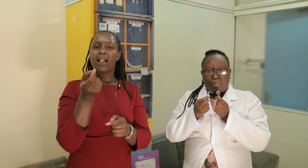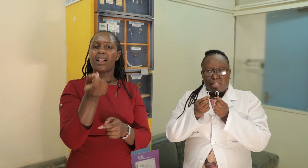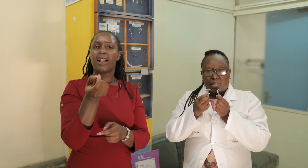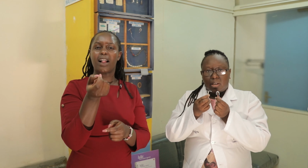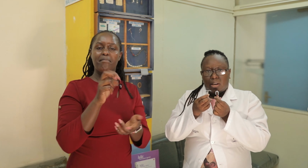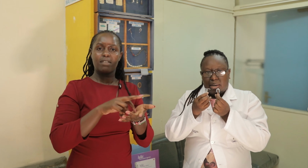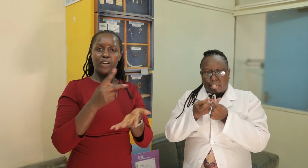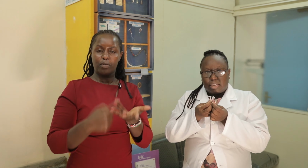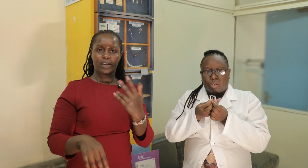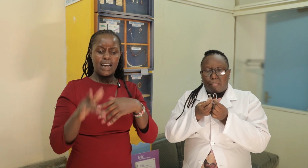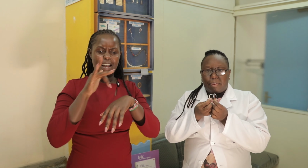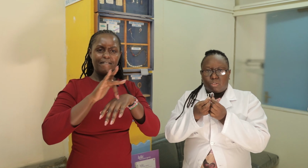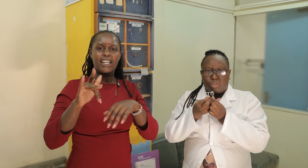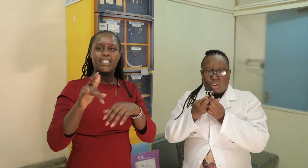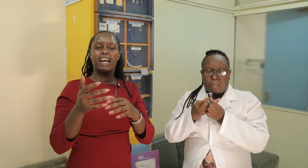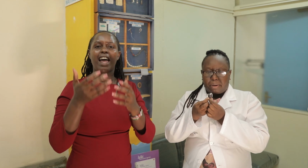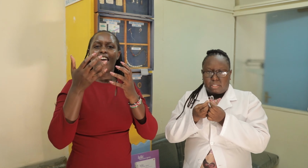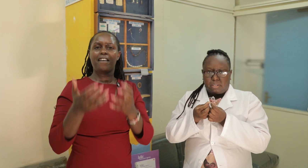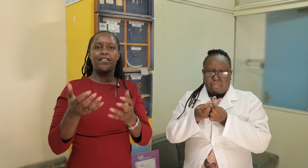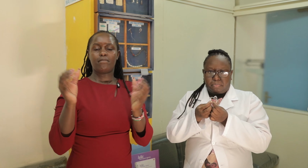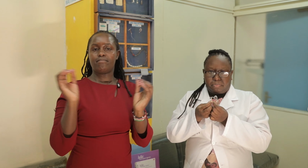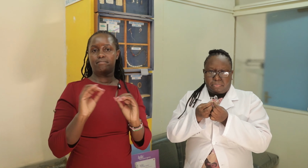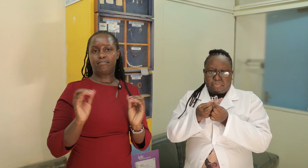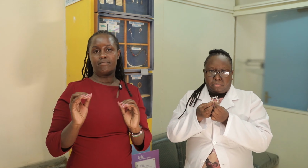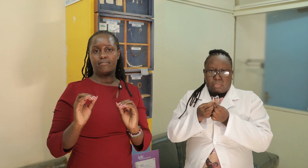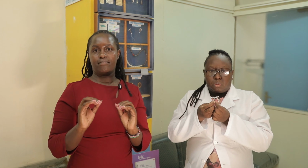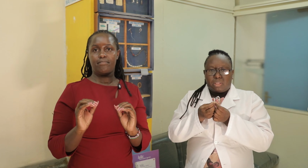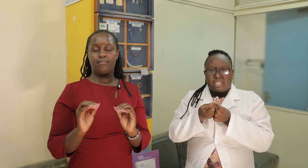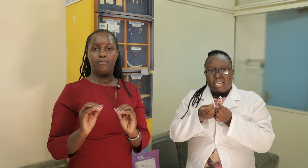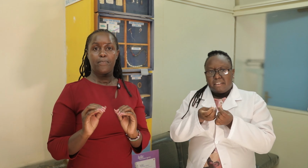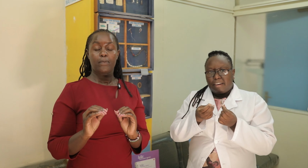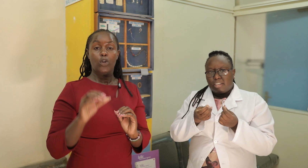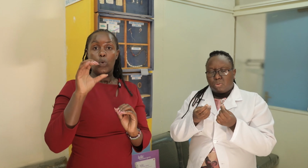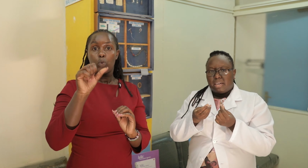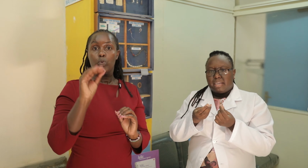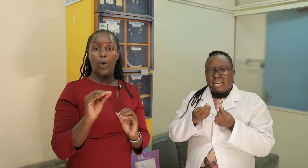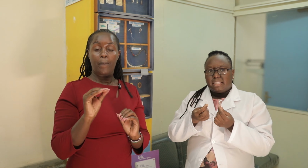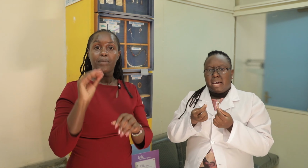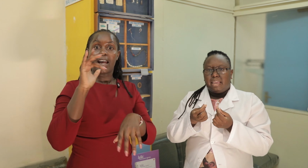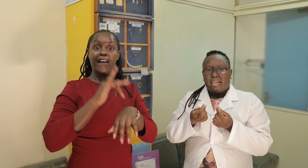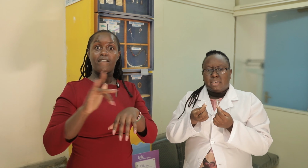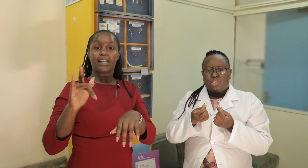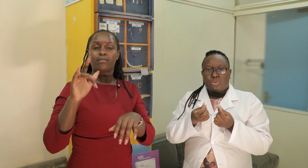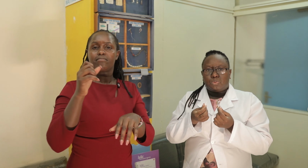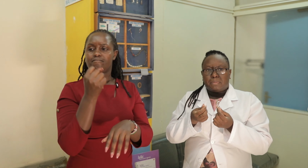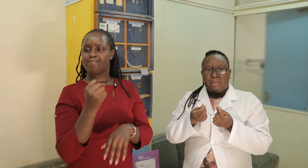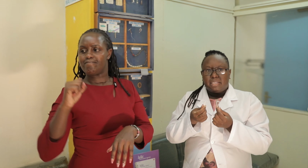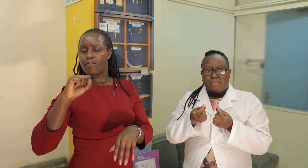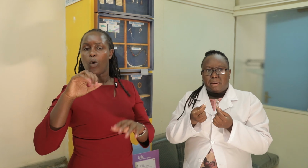little bit lesser compared to the copper T. So the side effect you can get are like